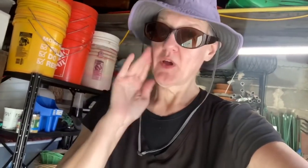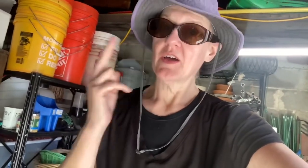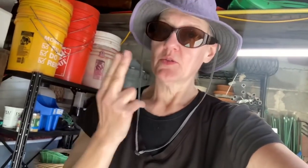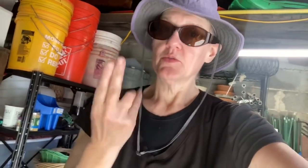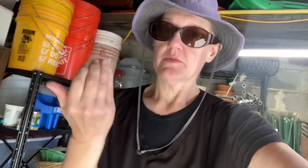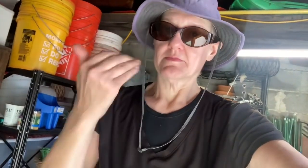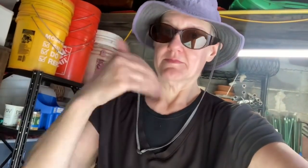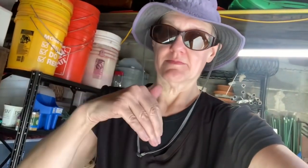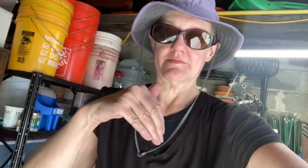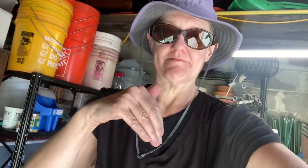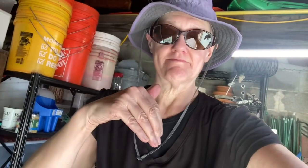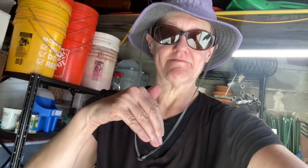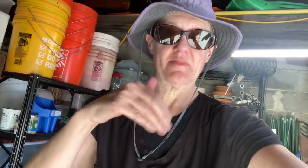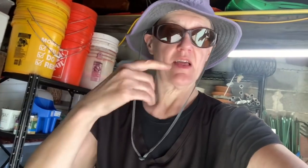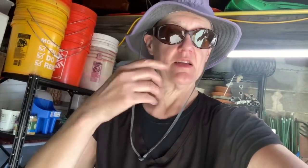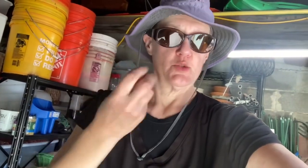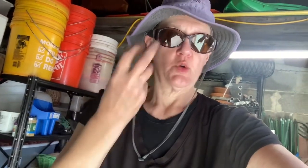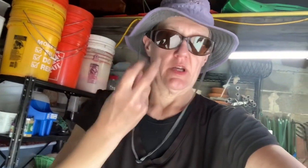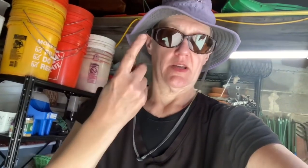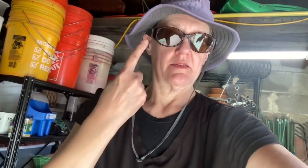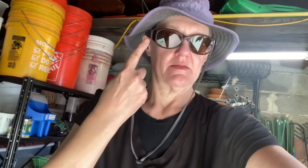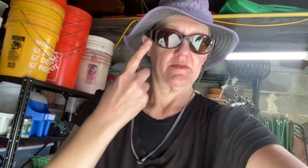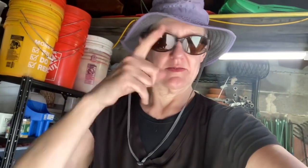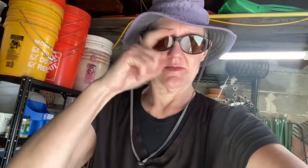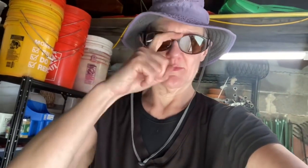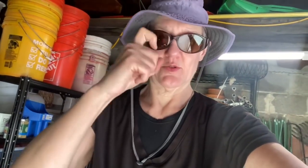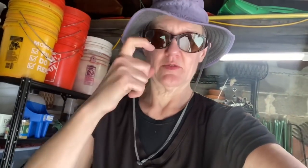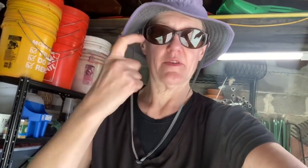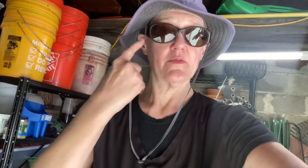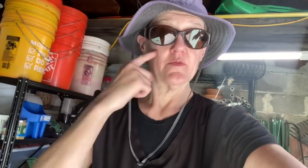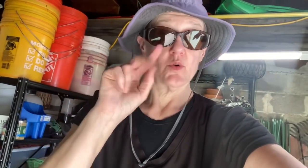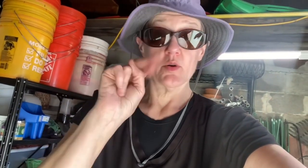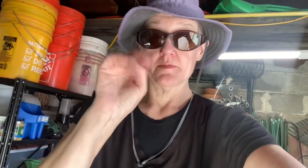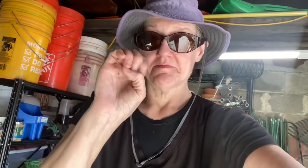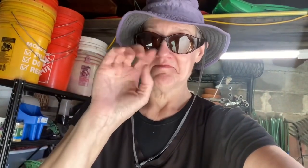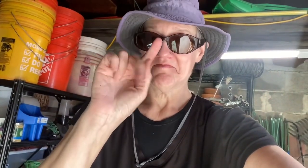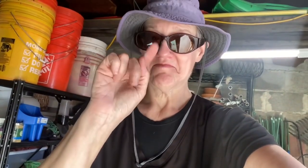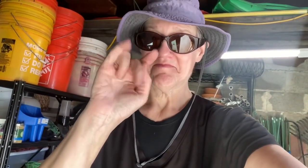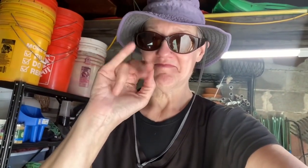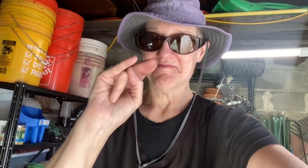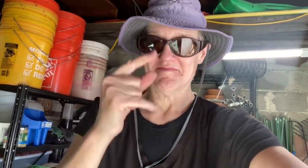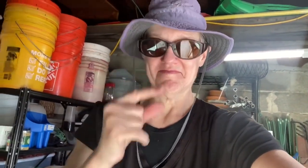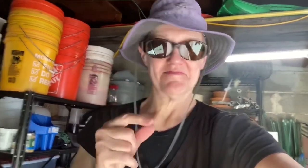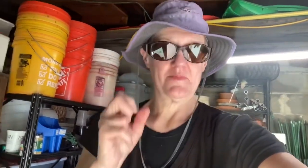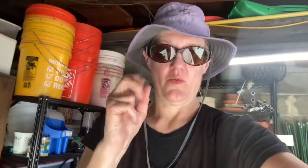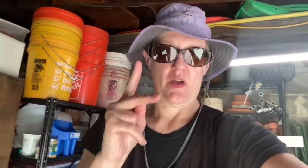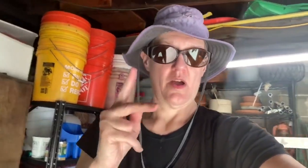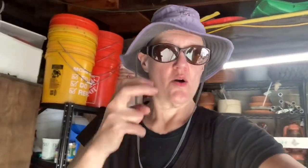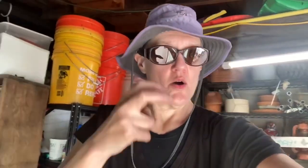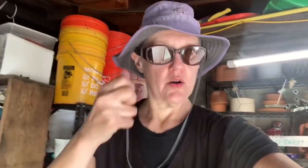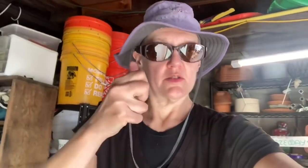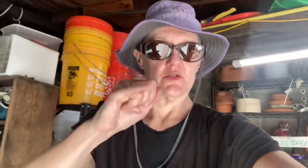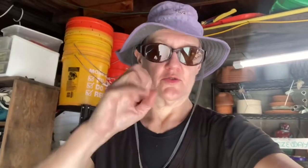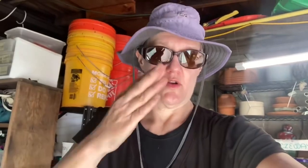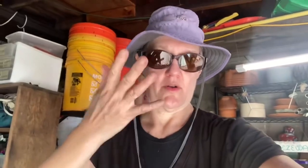kind of putting them around the edges seems to work well. I'll use them again in the spring and summer to use the